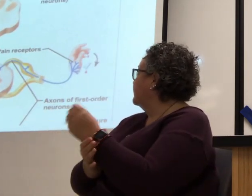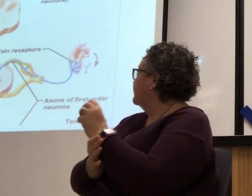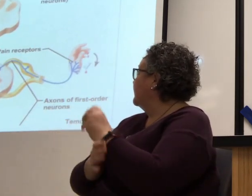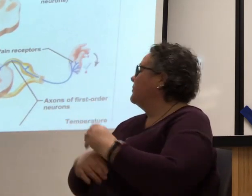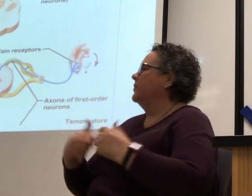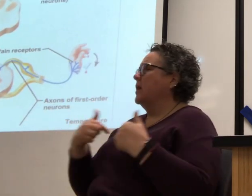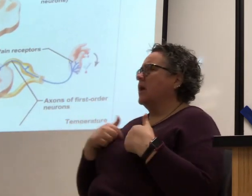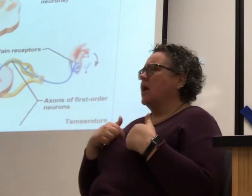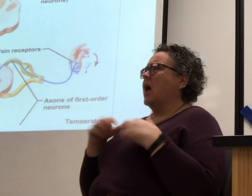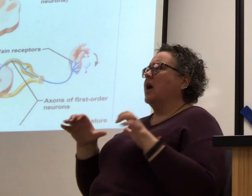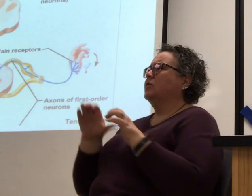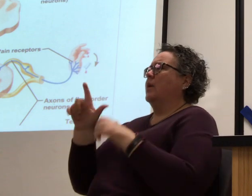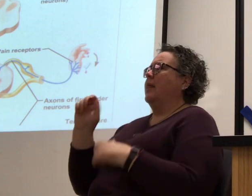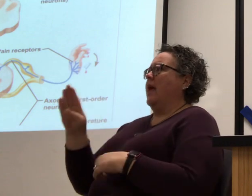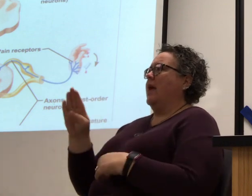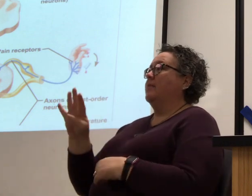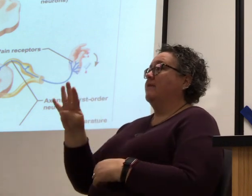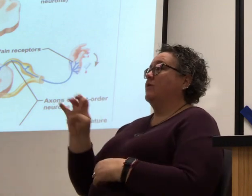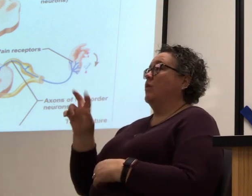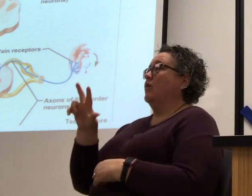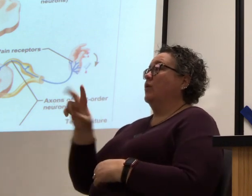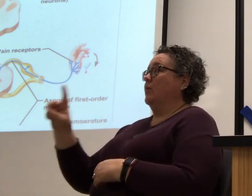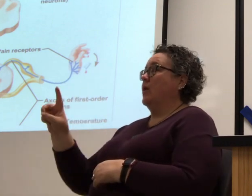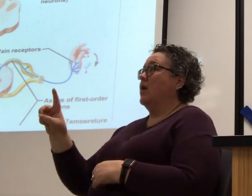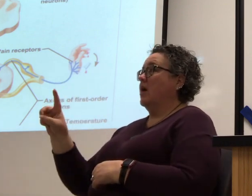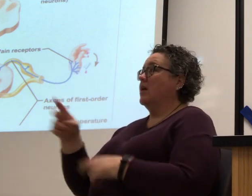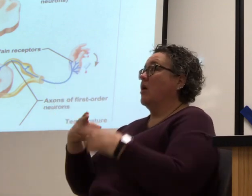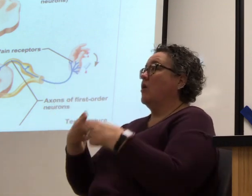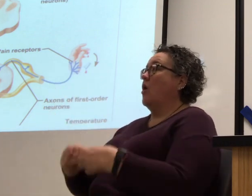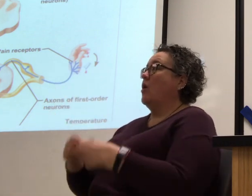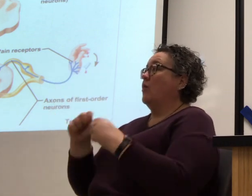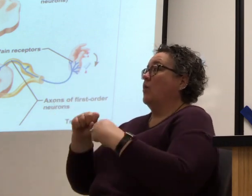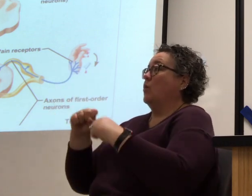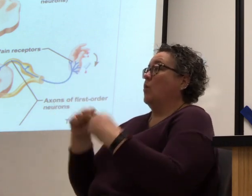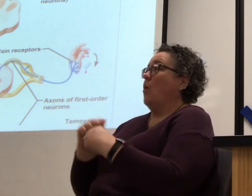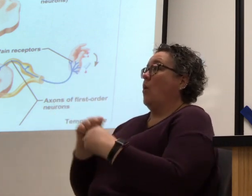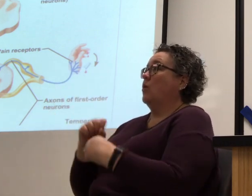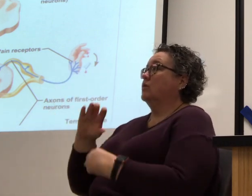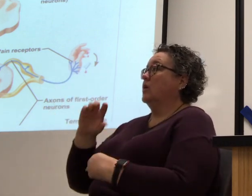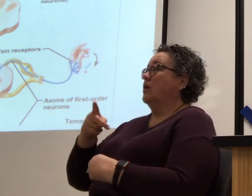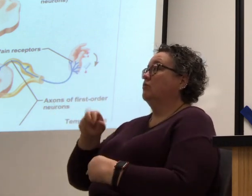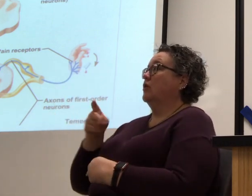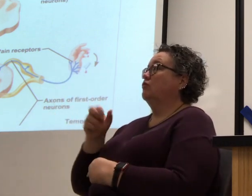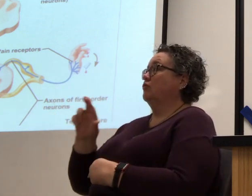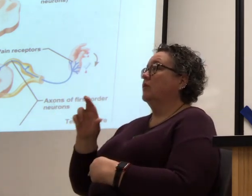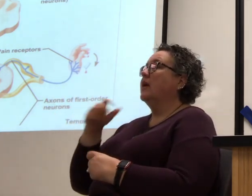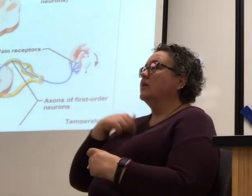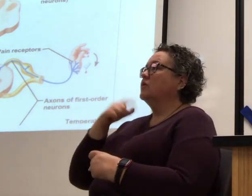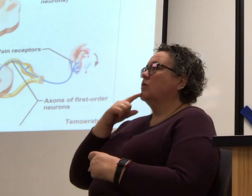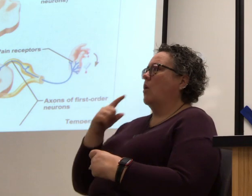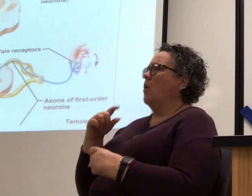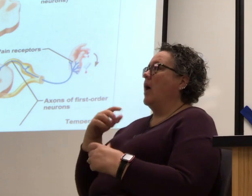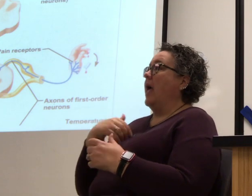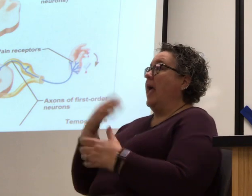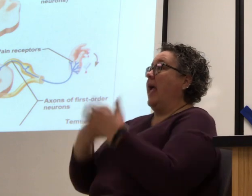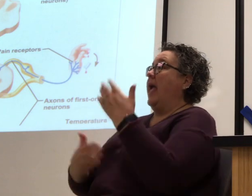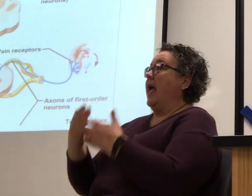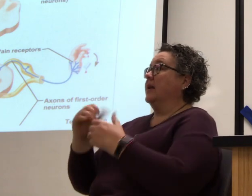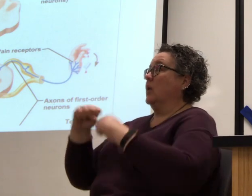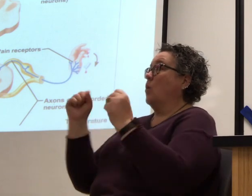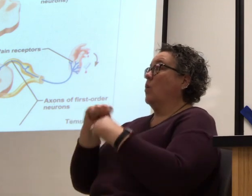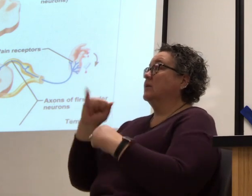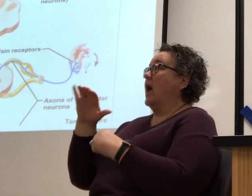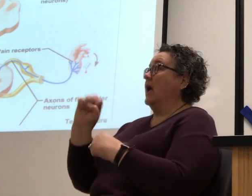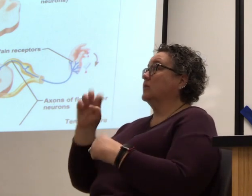I do a lab in 431 called the cold pressor test, where a subject immerses their hand in cold ice water. It's supposed